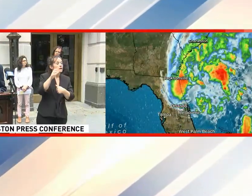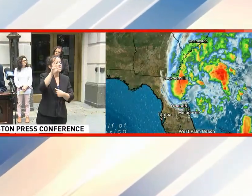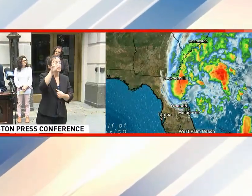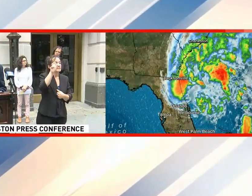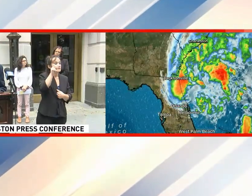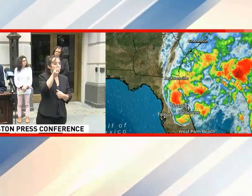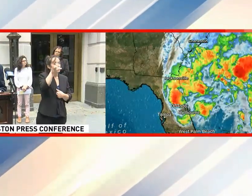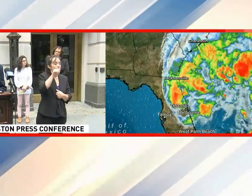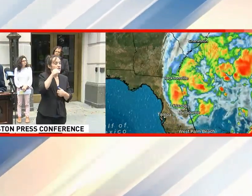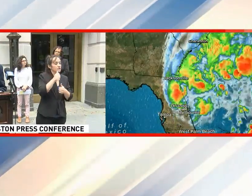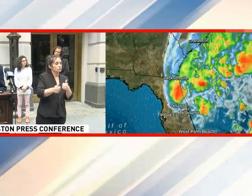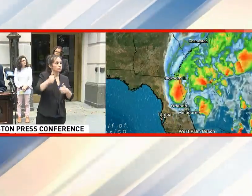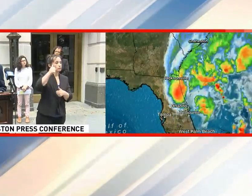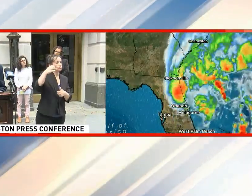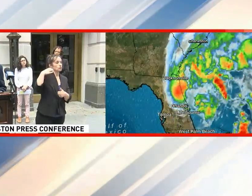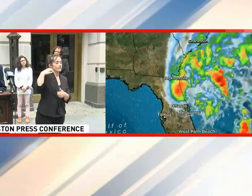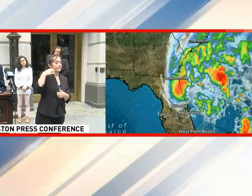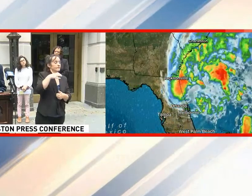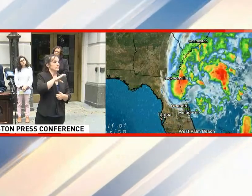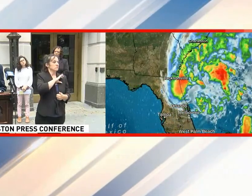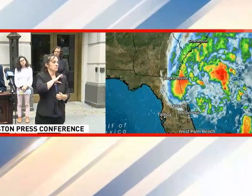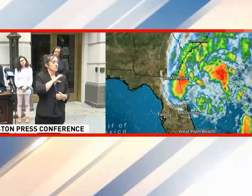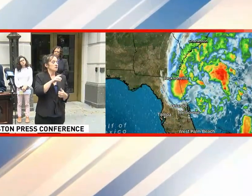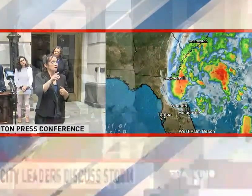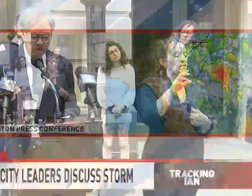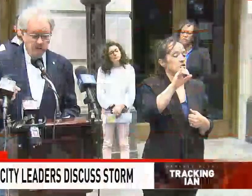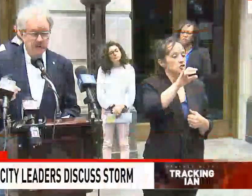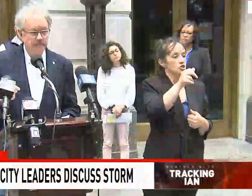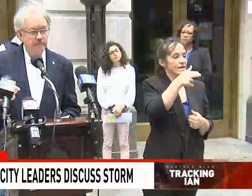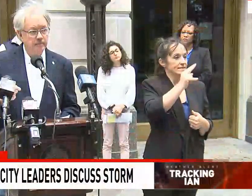Jason Cruson and then Police Chief